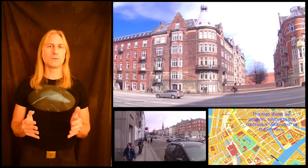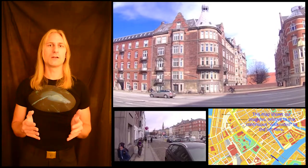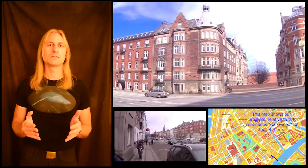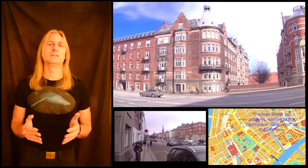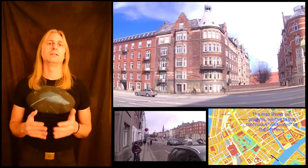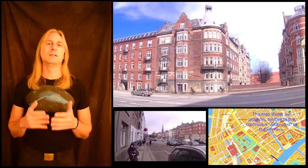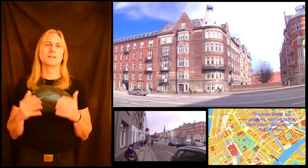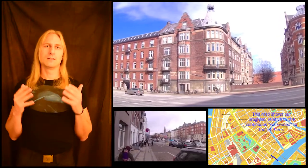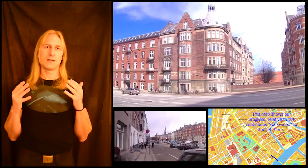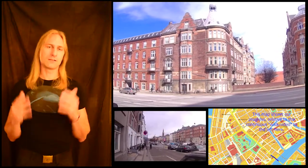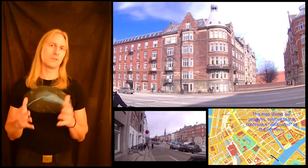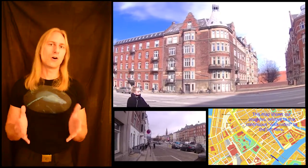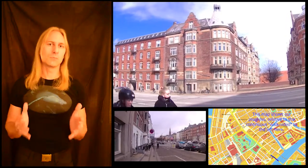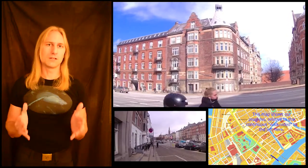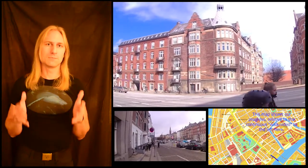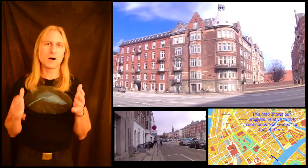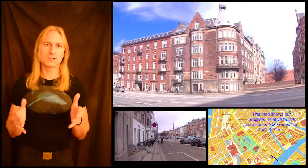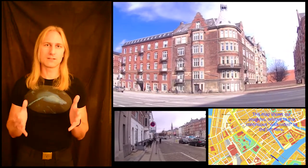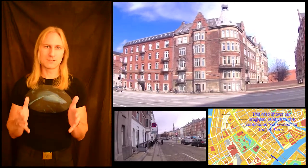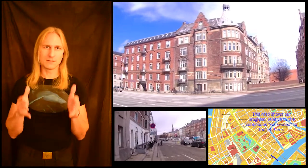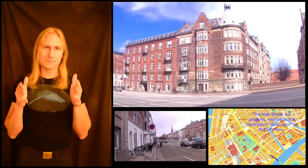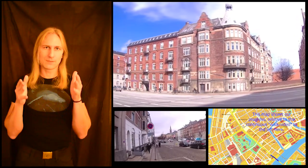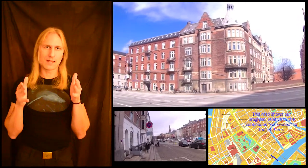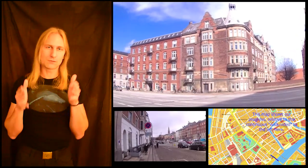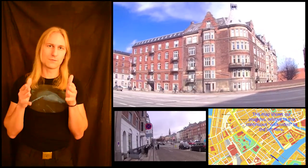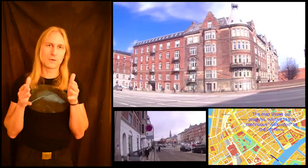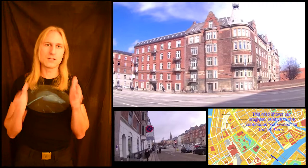the area has long been marked as the